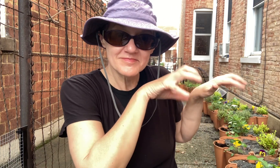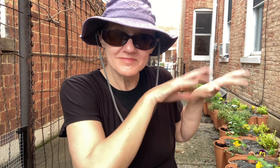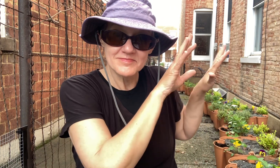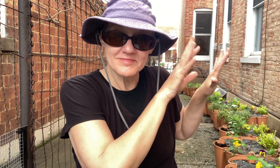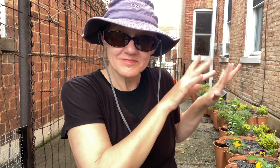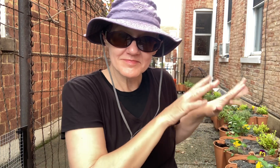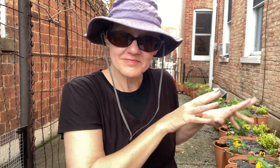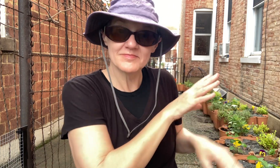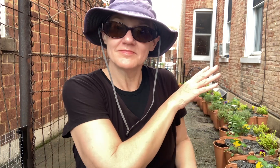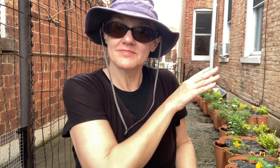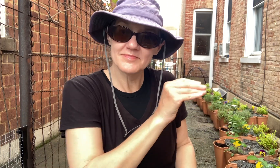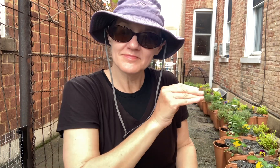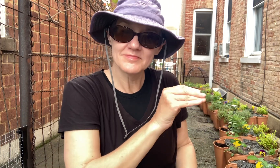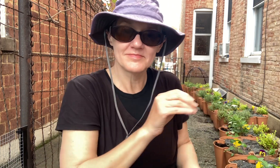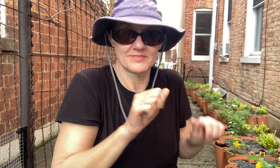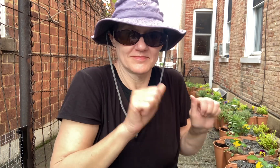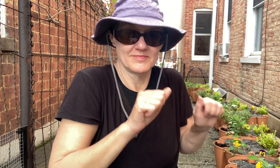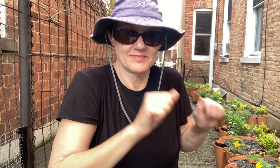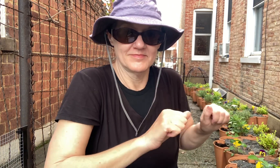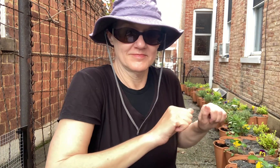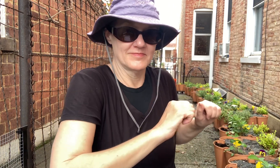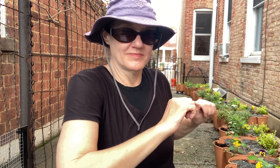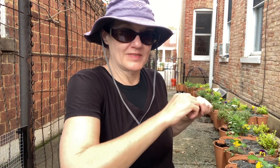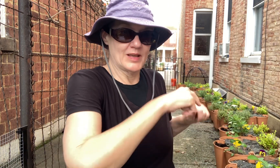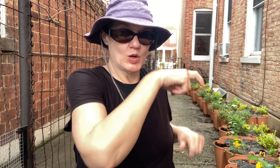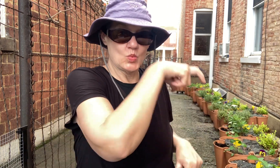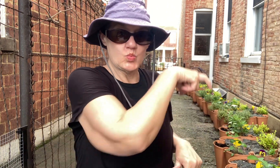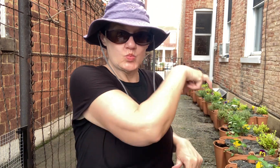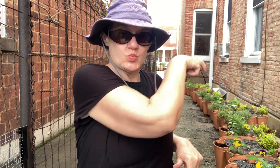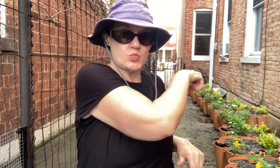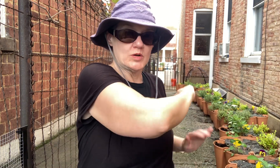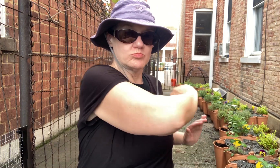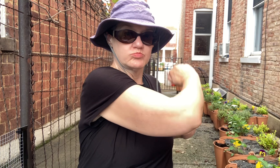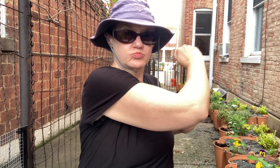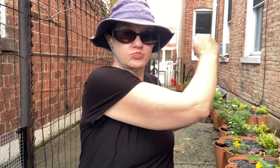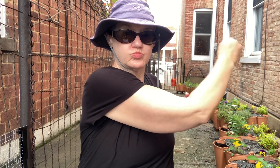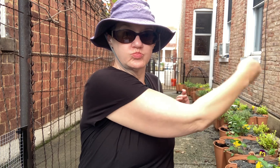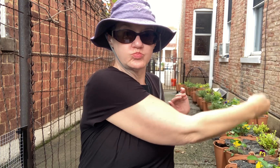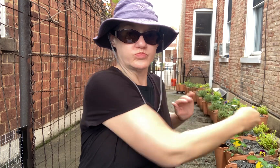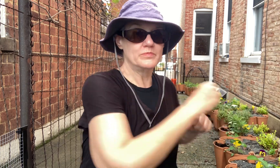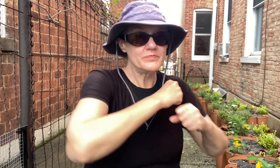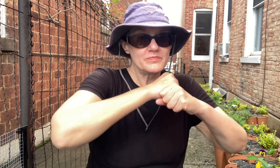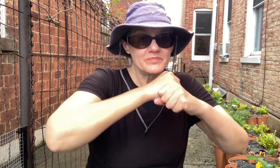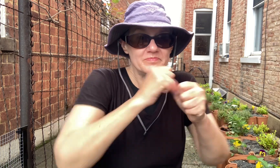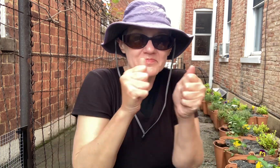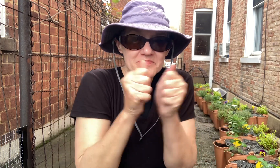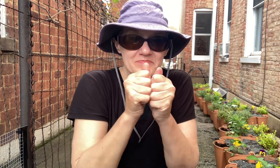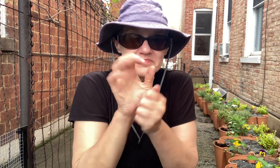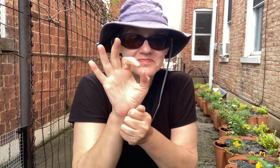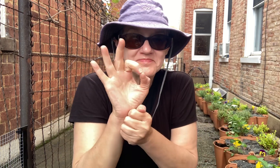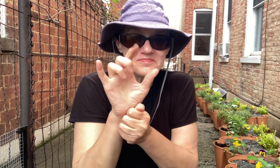access to rain and snow, and this way I'm able to set up some hoops and cover it with some